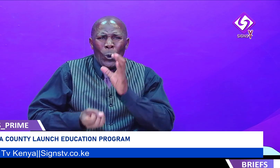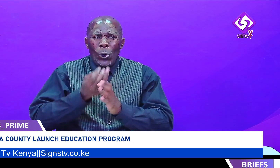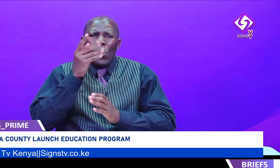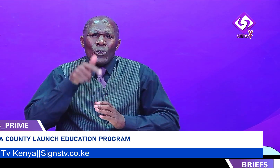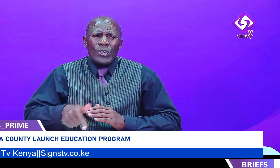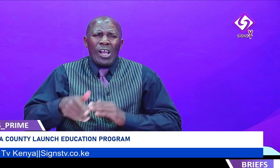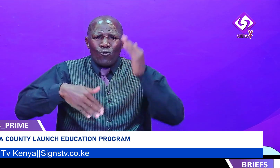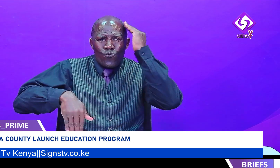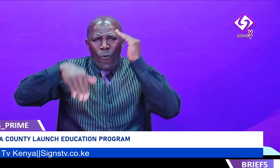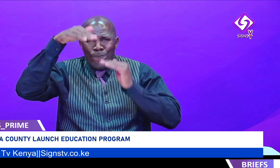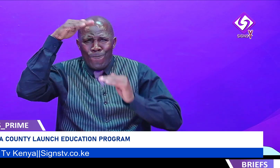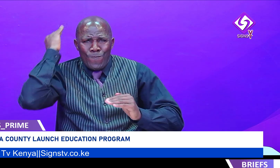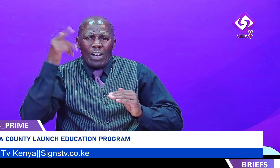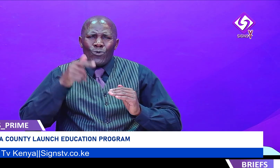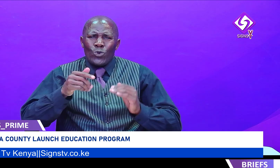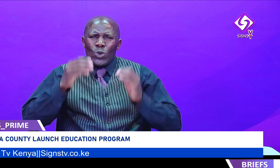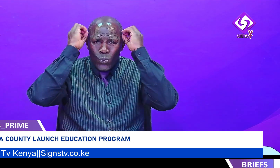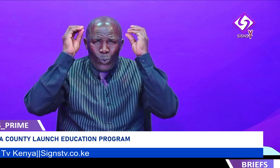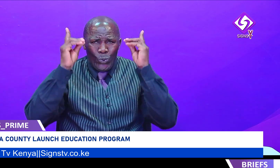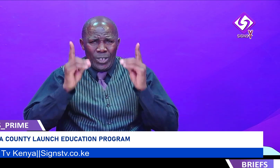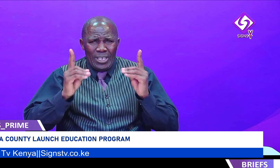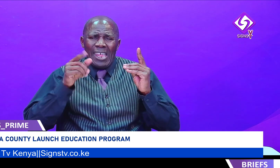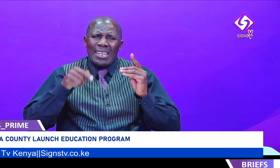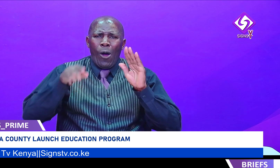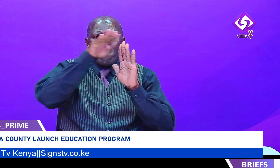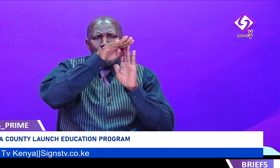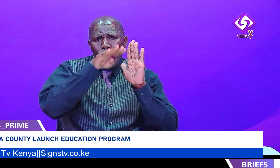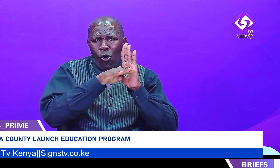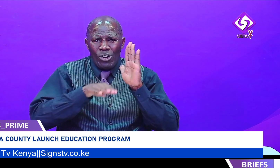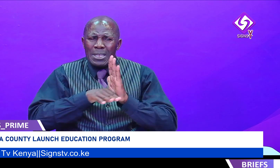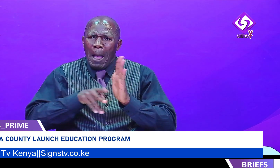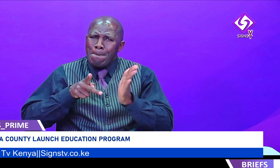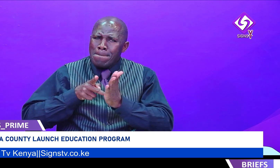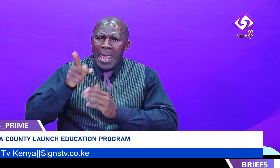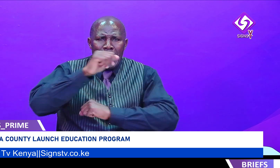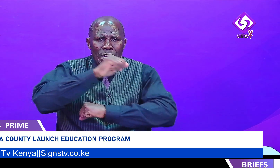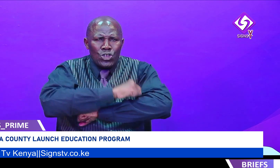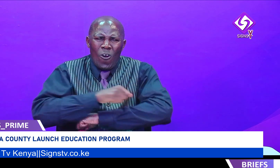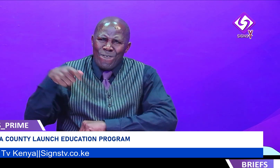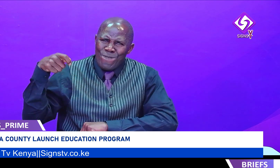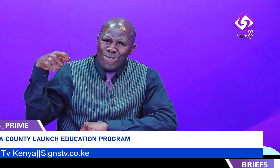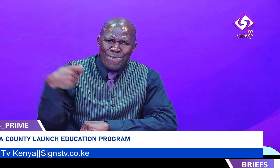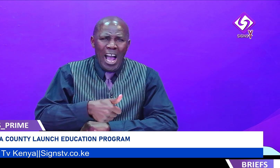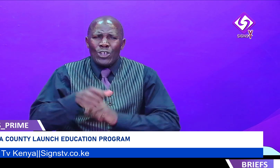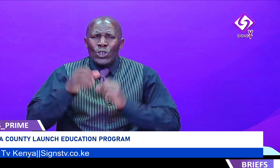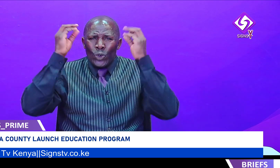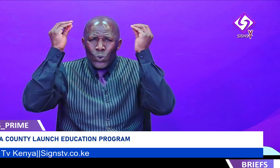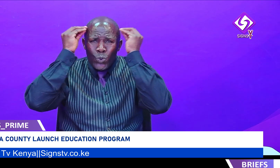The Mandera County government has launched a universal education program to pay school fees for students within